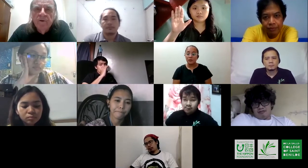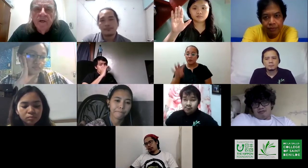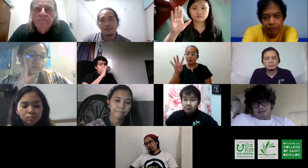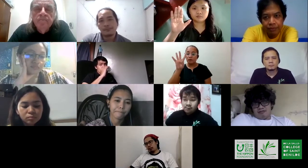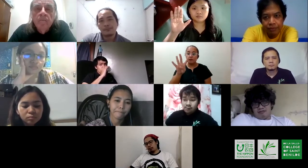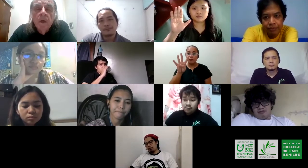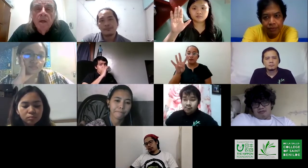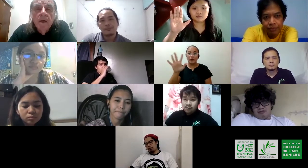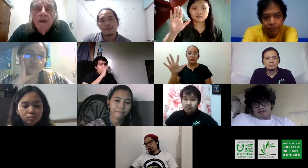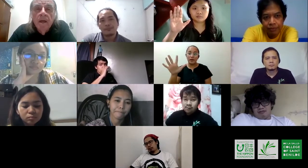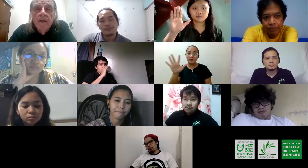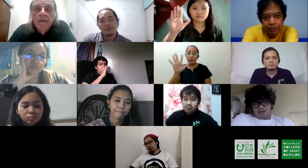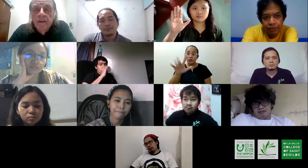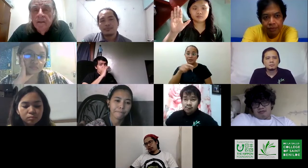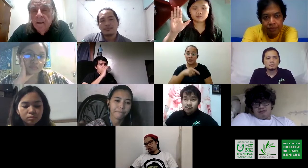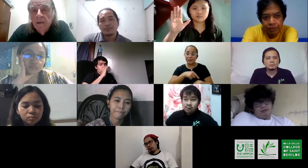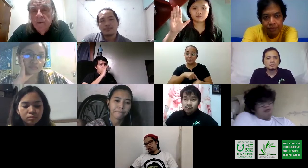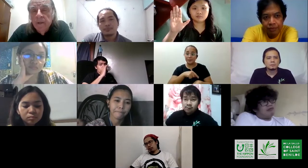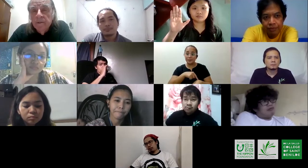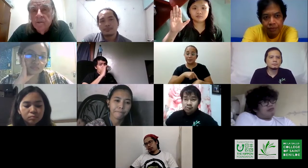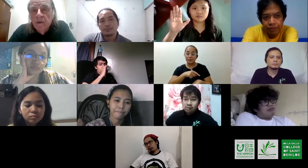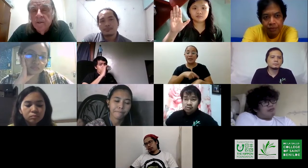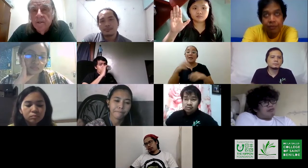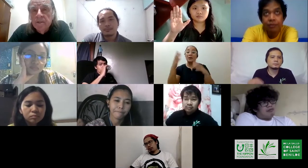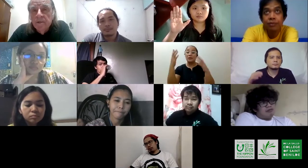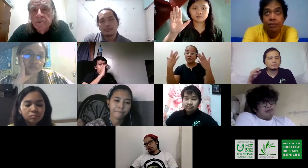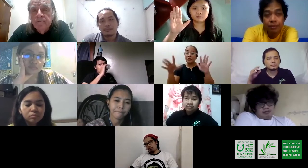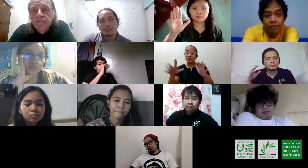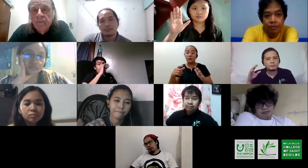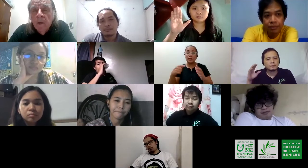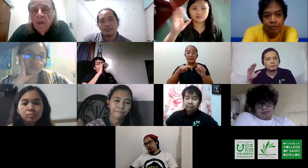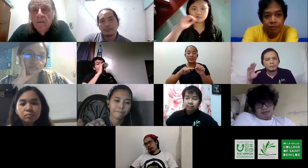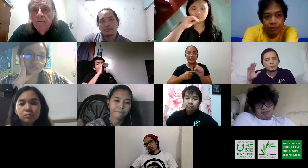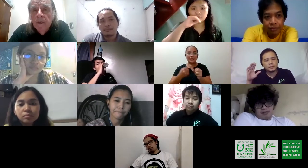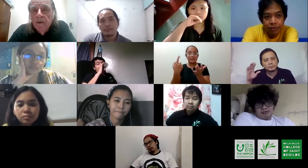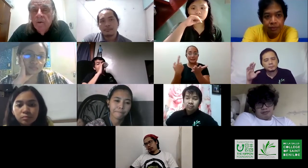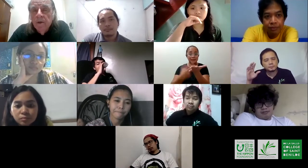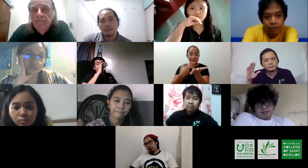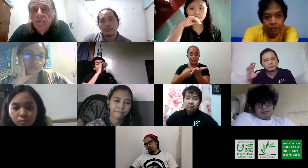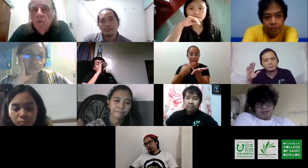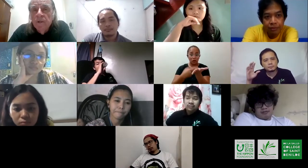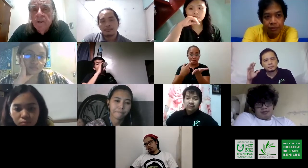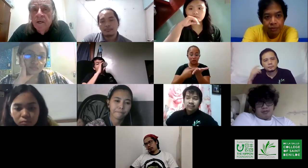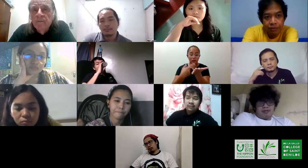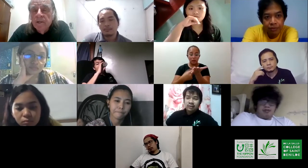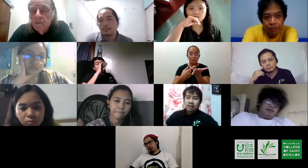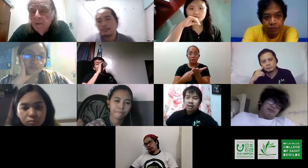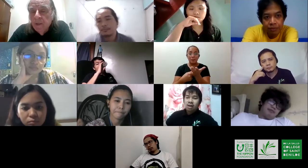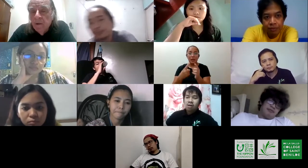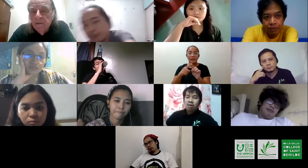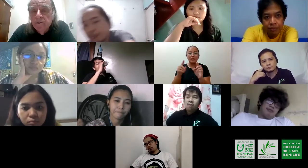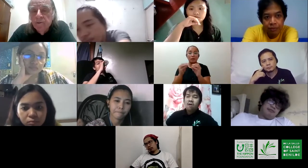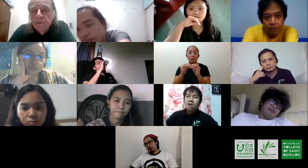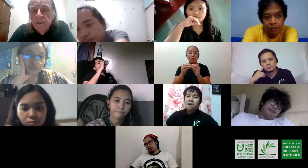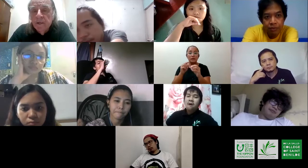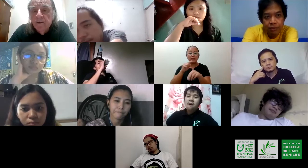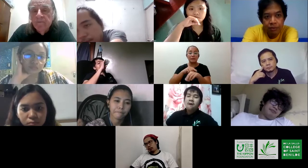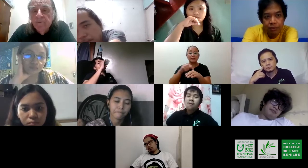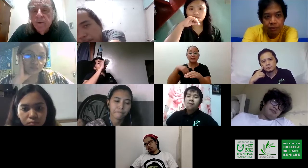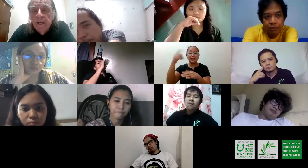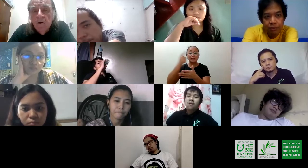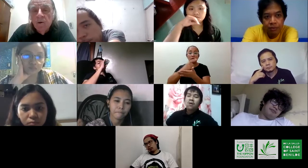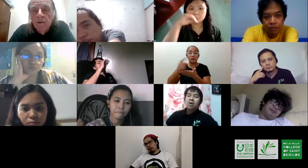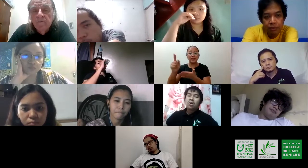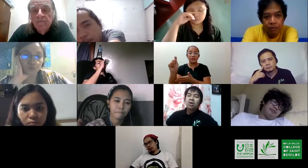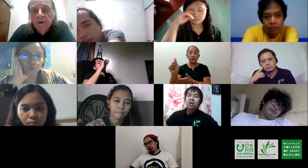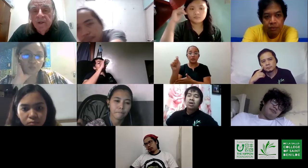4:45 your time. And then we can start the discussion, but I'll give you more time next week on Tuesday. I'll give